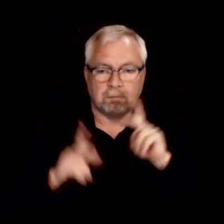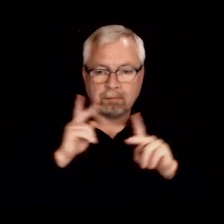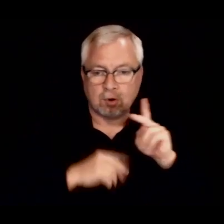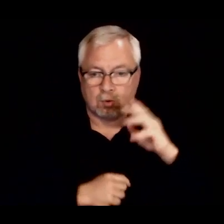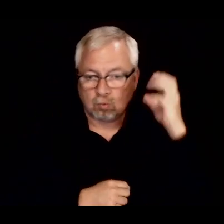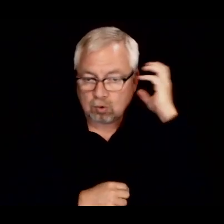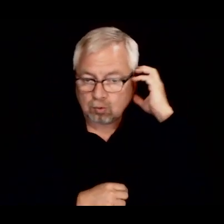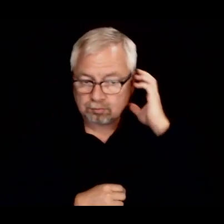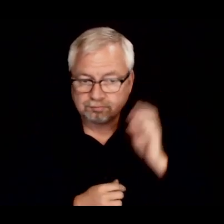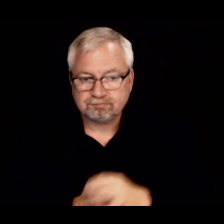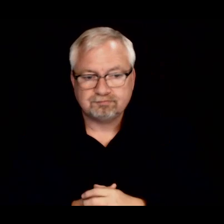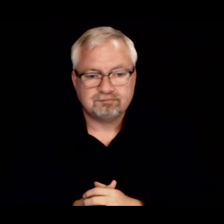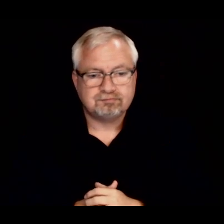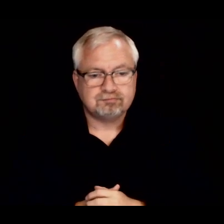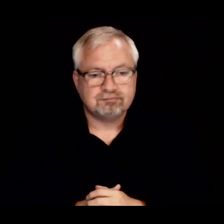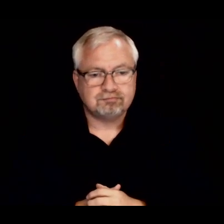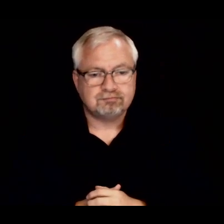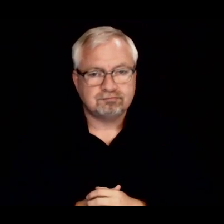you got back to me.